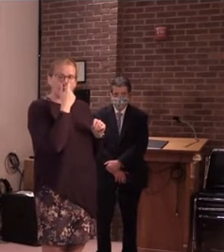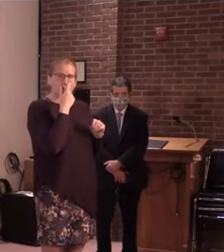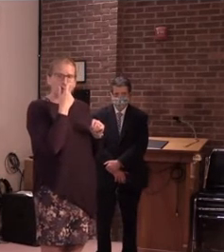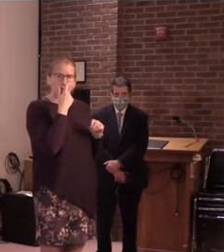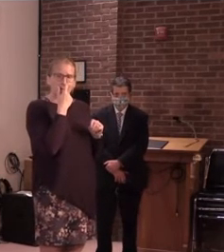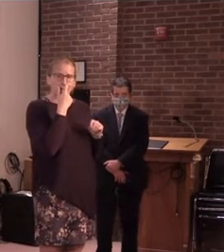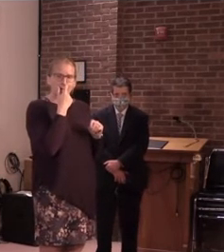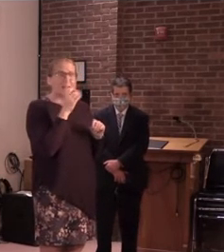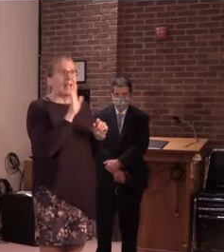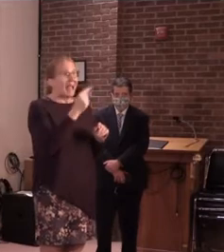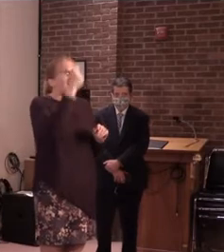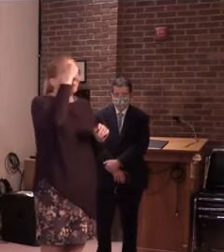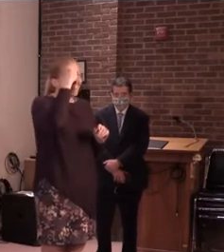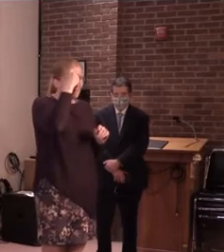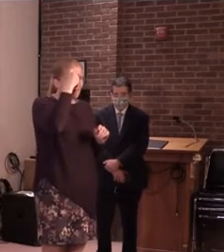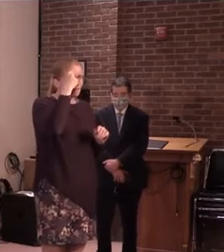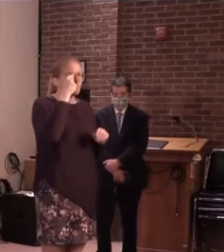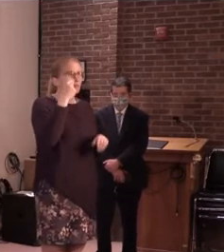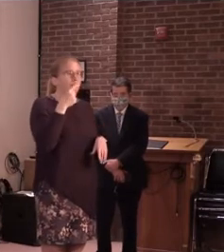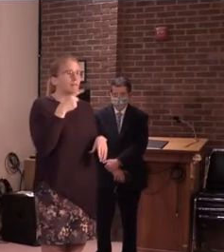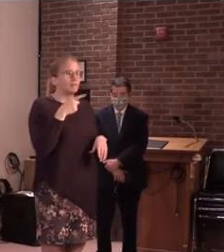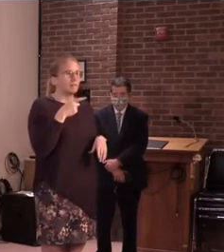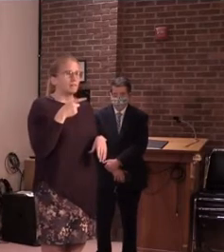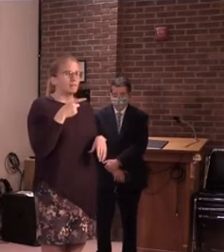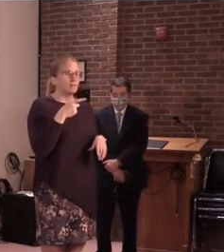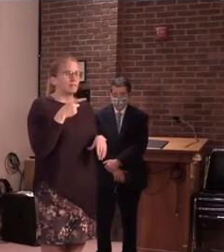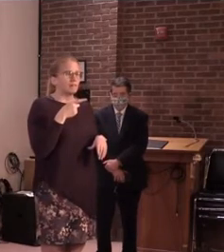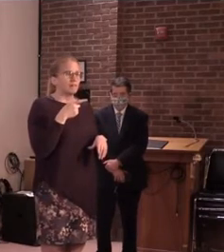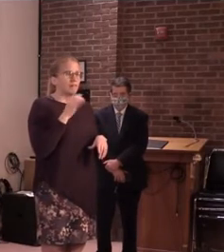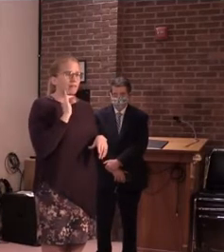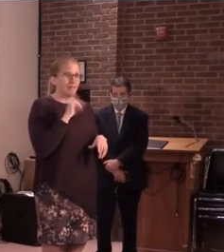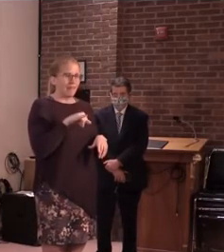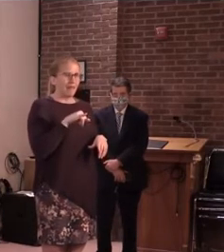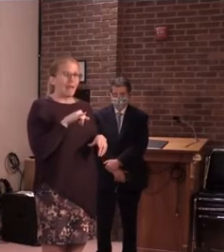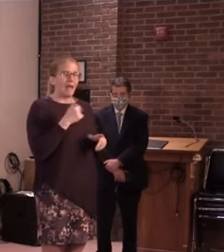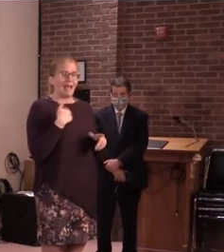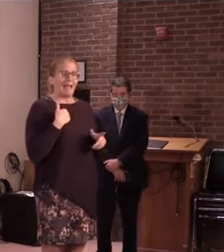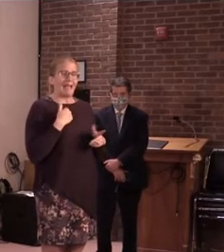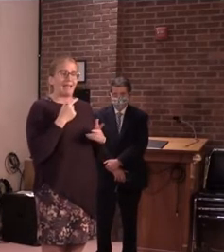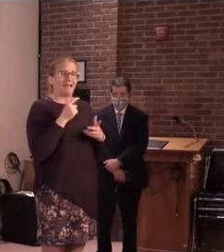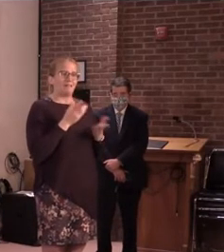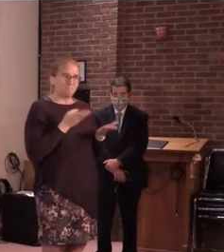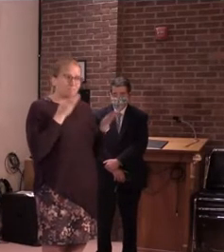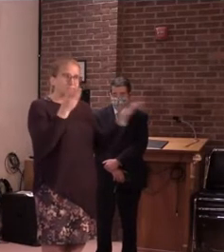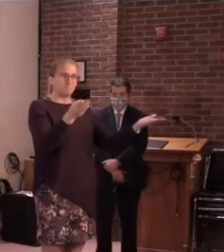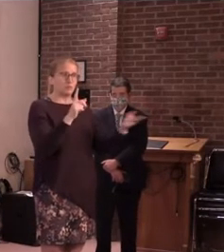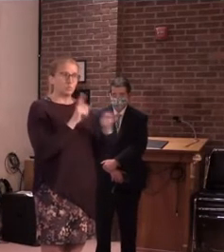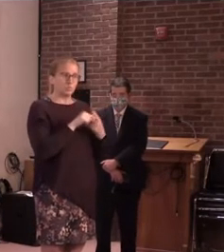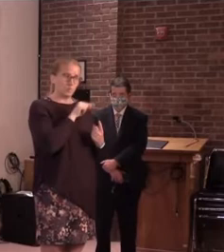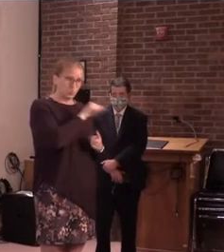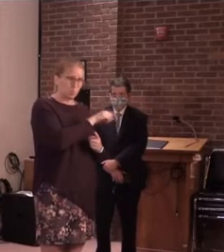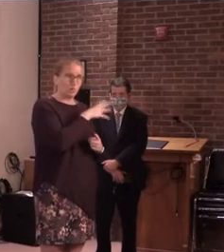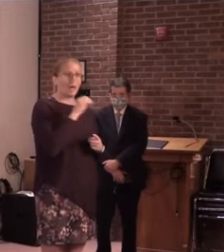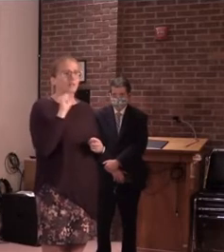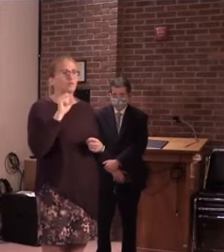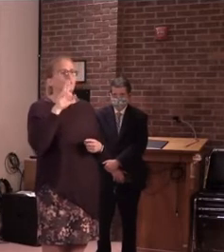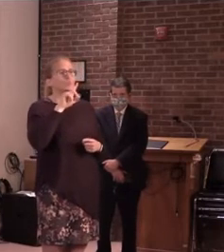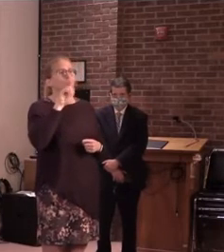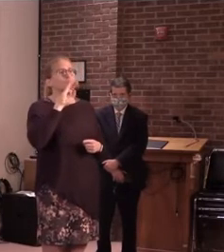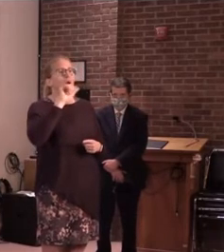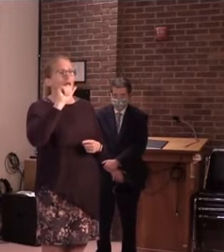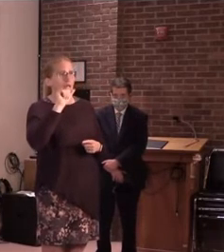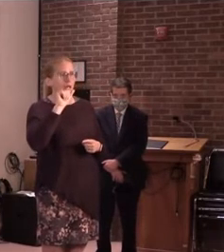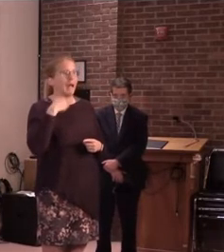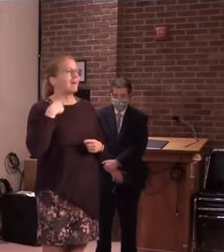I believe that the directive went to both you and Susanna. but I have not heard back from Susanna at this